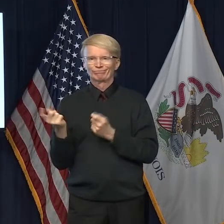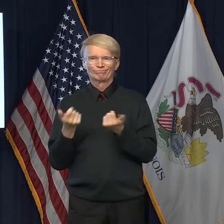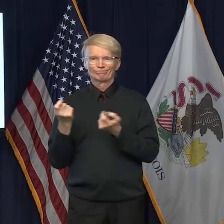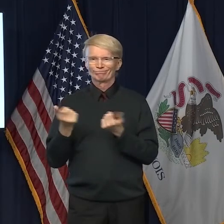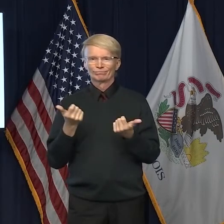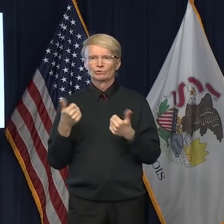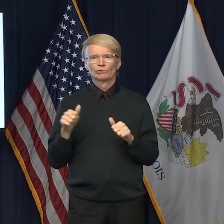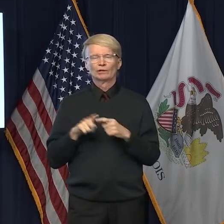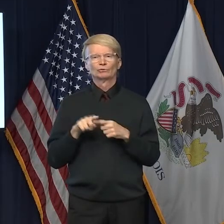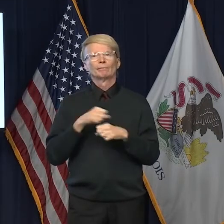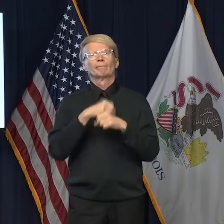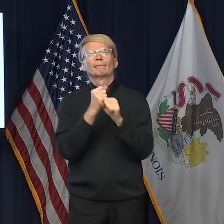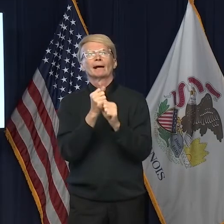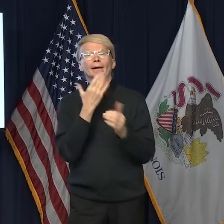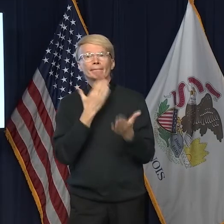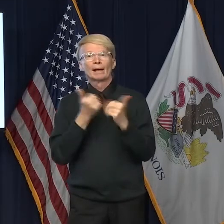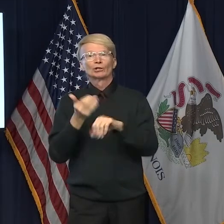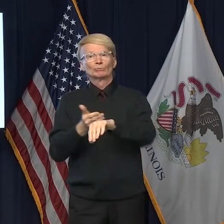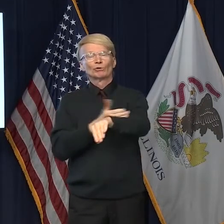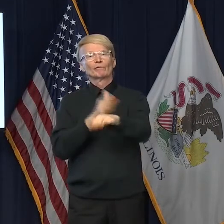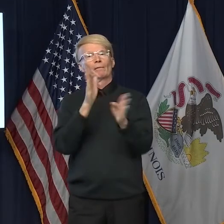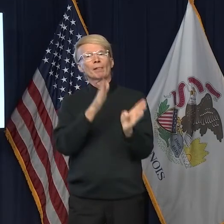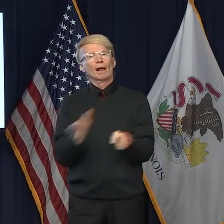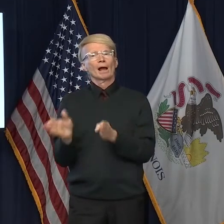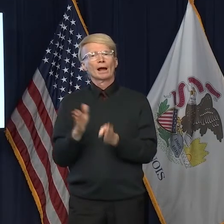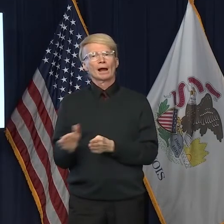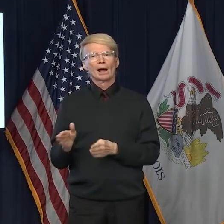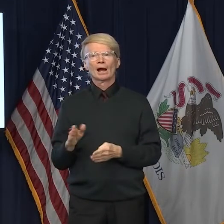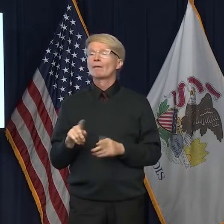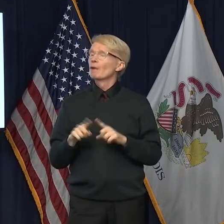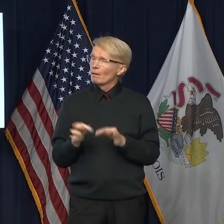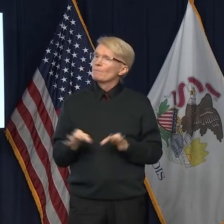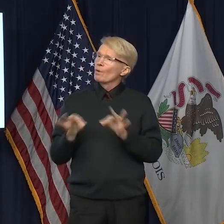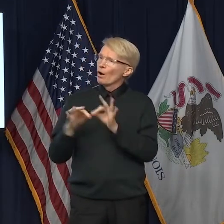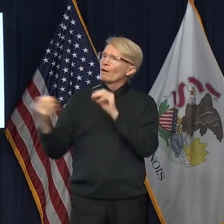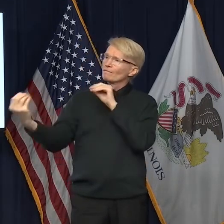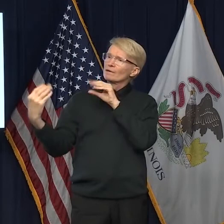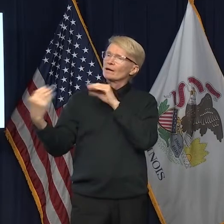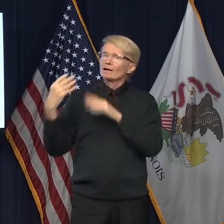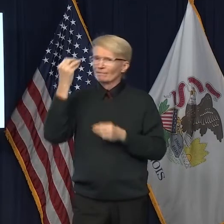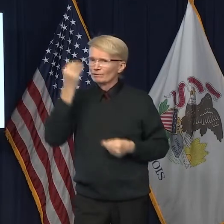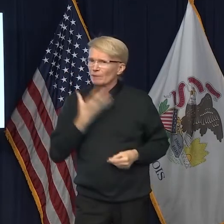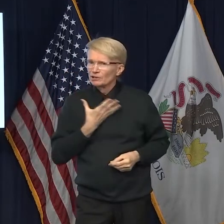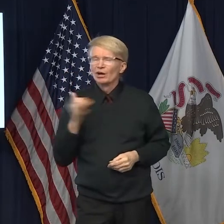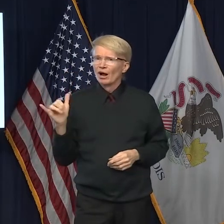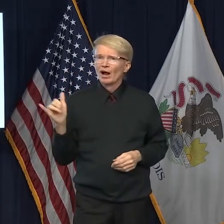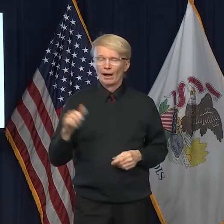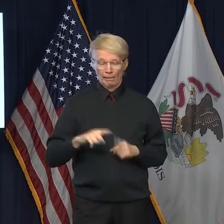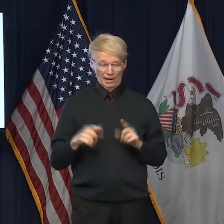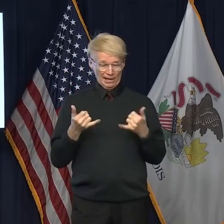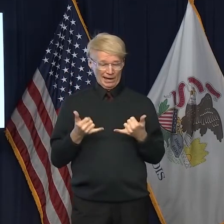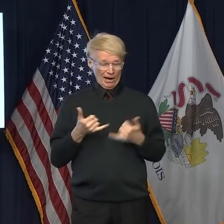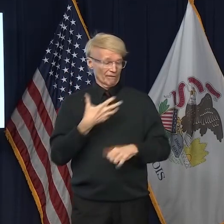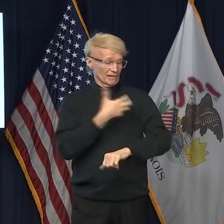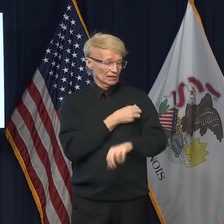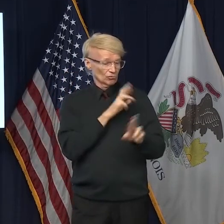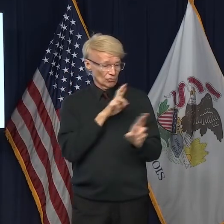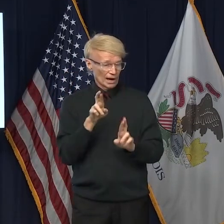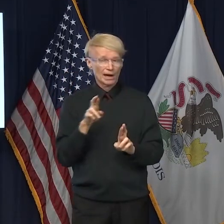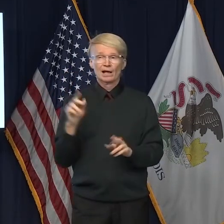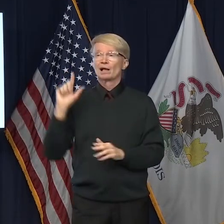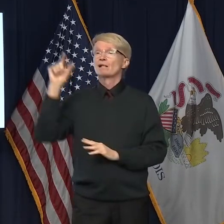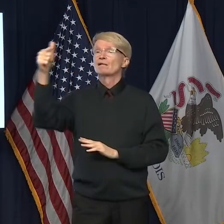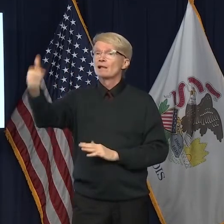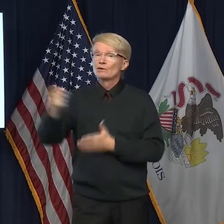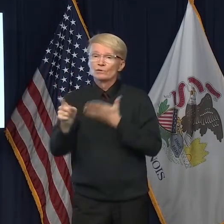and better plan. We appreciate the input, and even between now and when vaccines come, there may be additional tweaks, and I hope